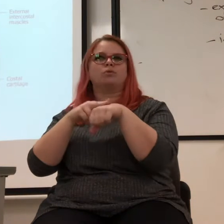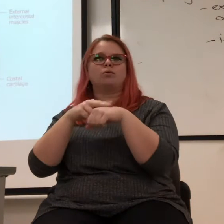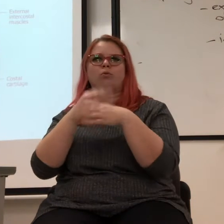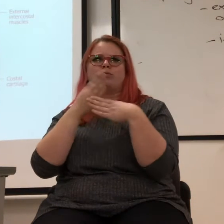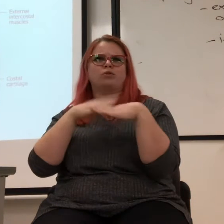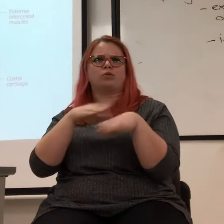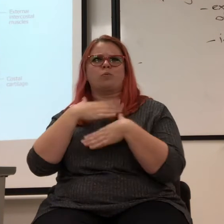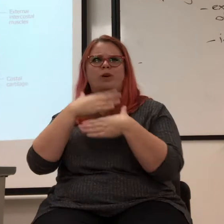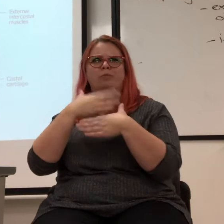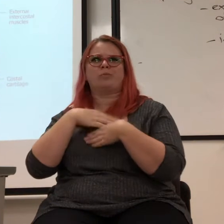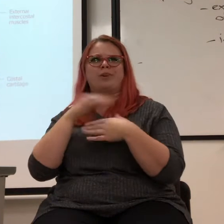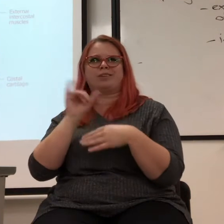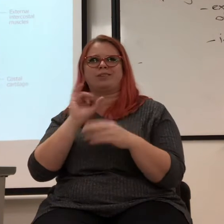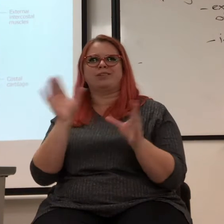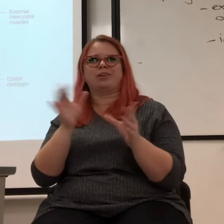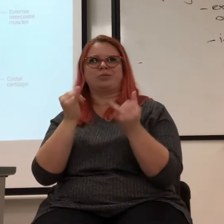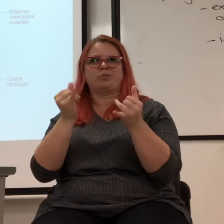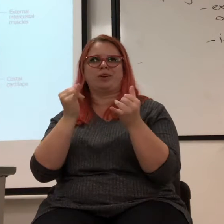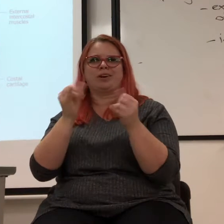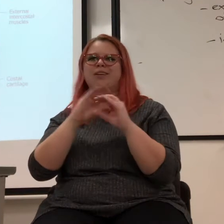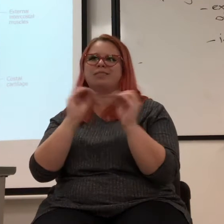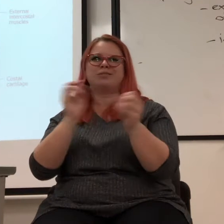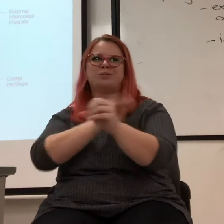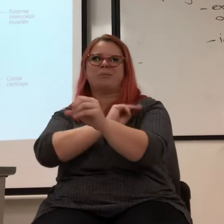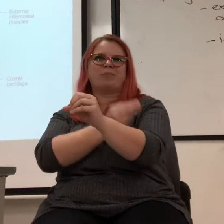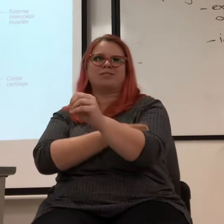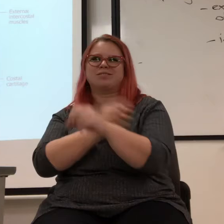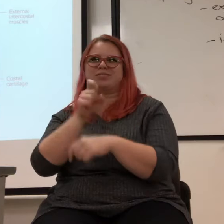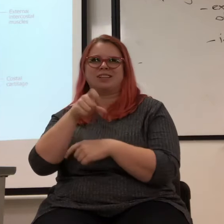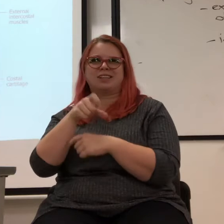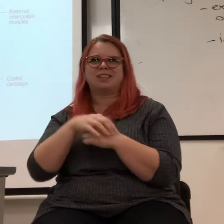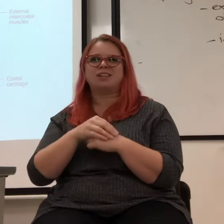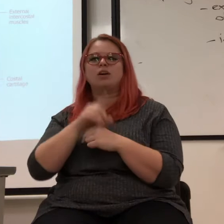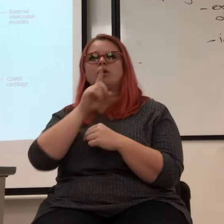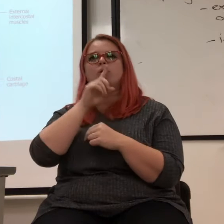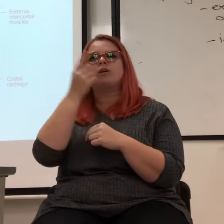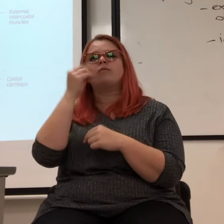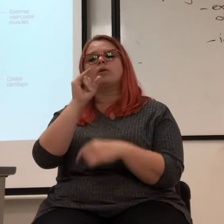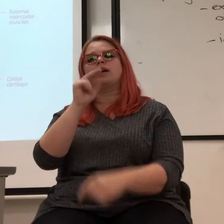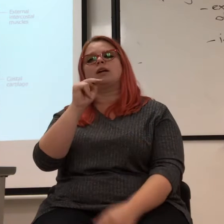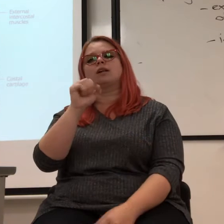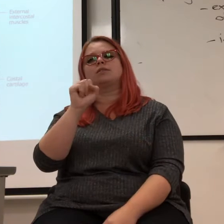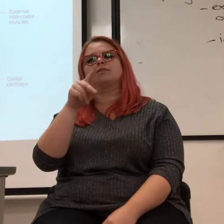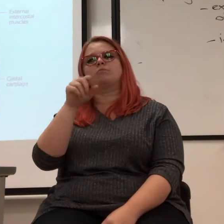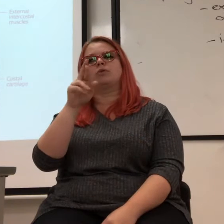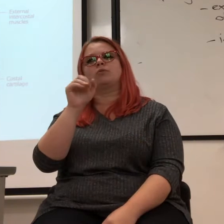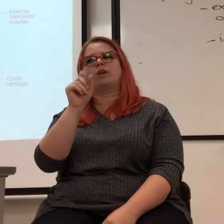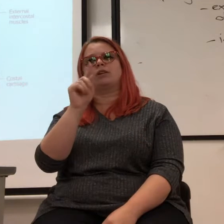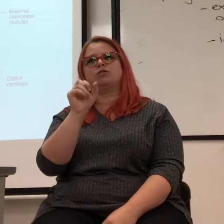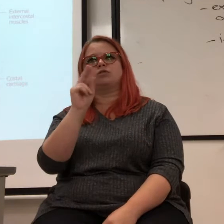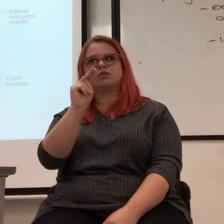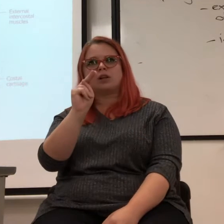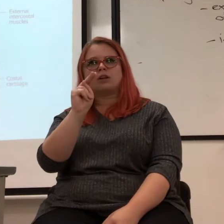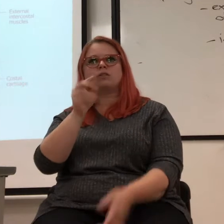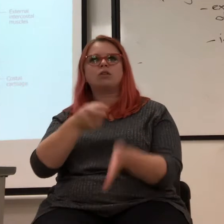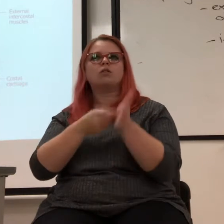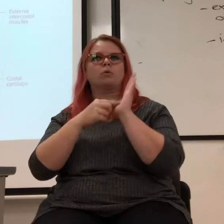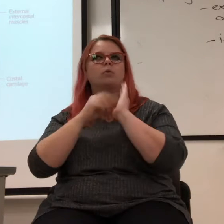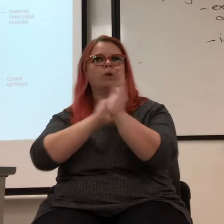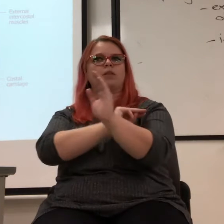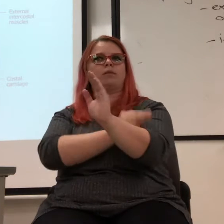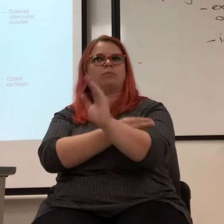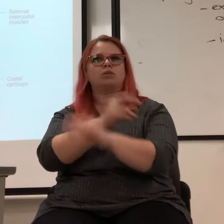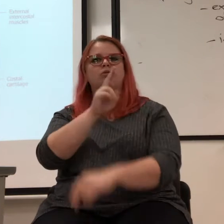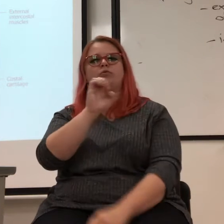doing now, there's no muscle recruitment. Only for inspiration is there always muscle recruitment. And that